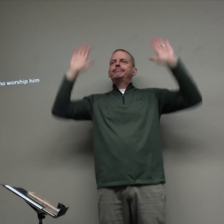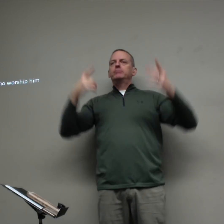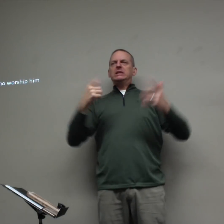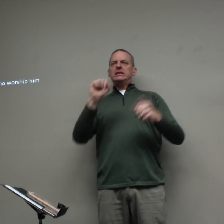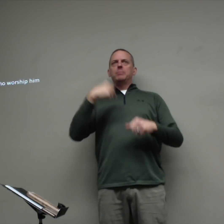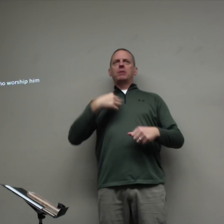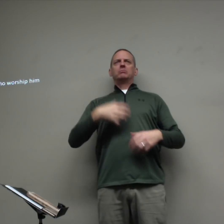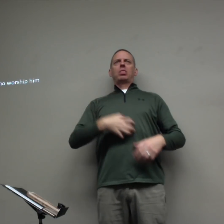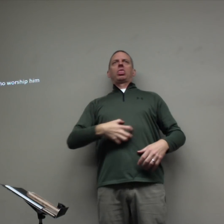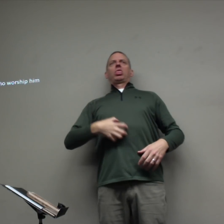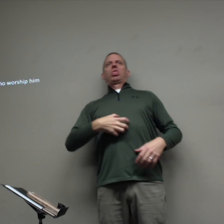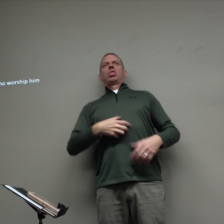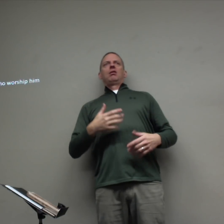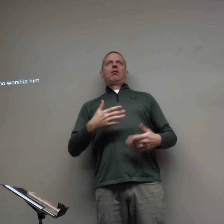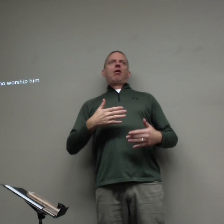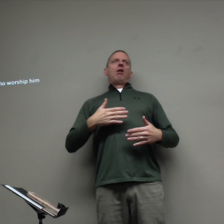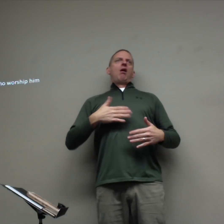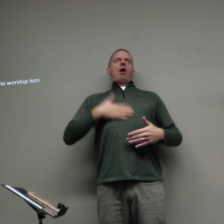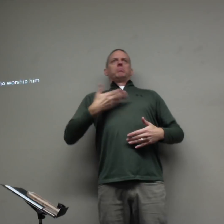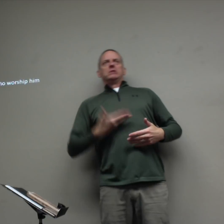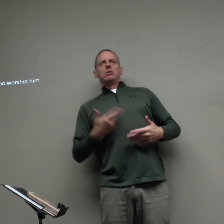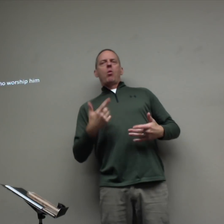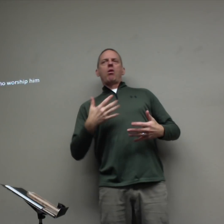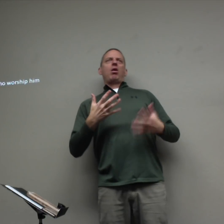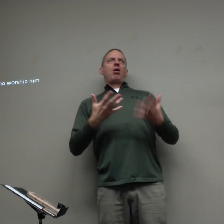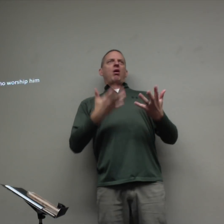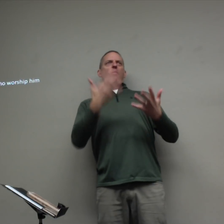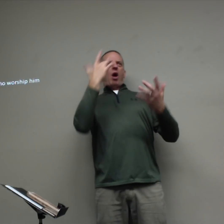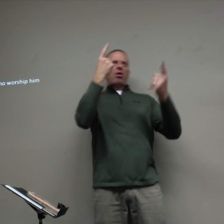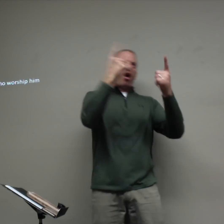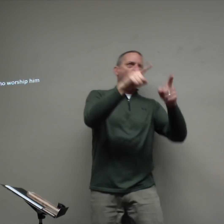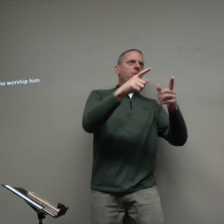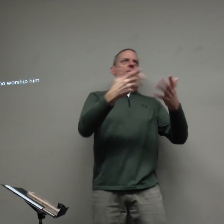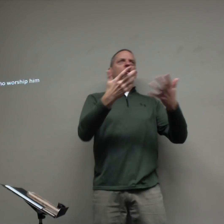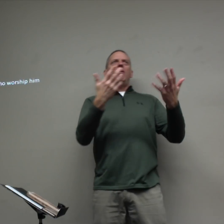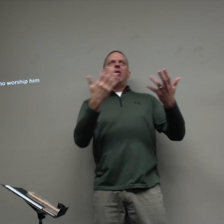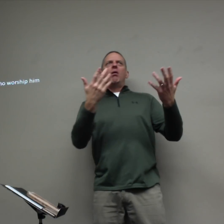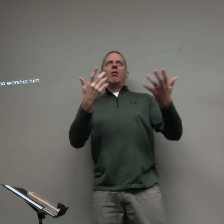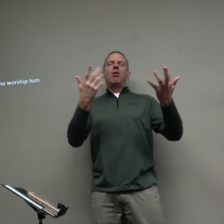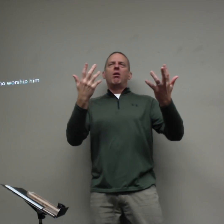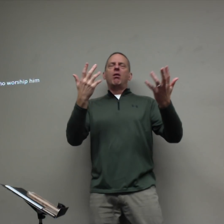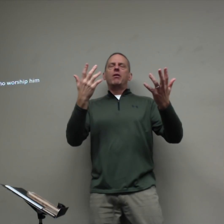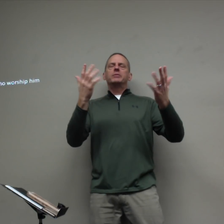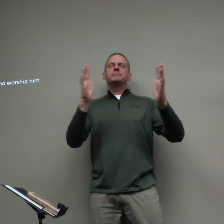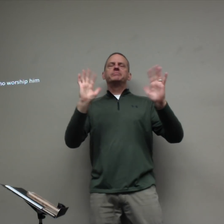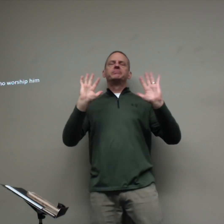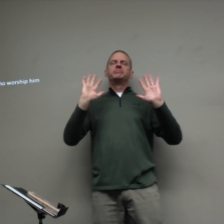I won't understand what may happen. I may be upset, and I'll question why it may happen.